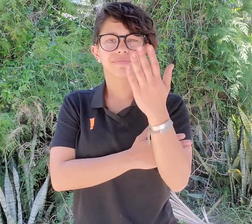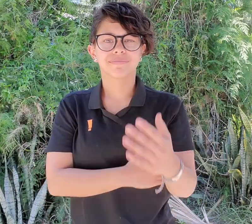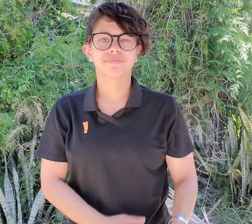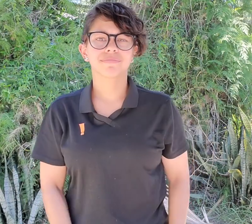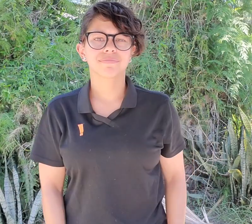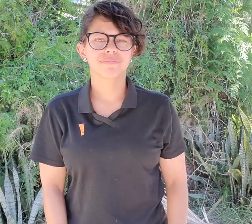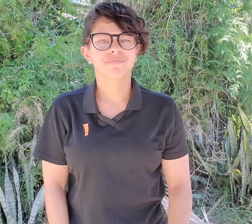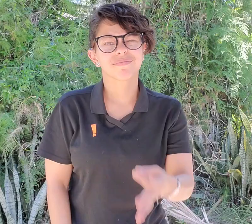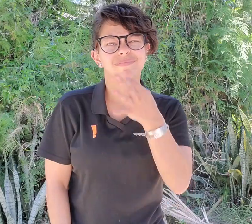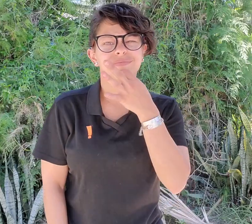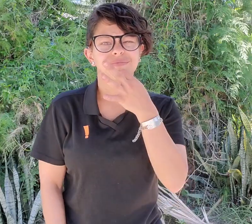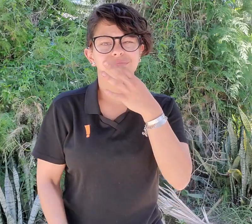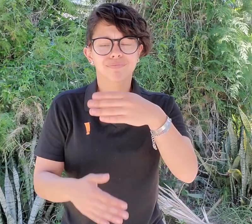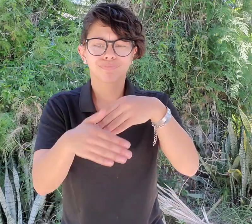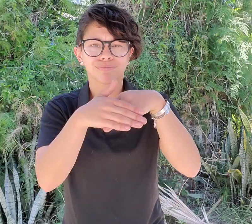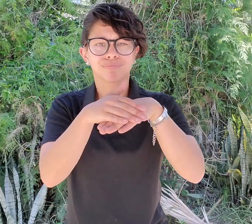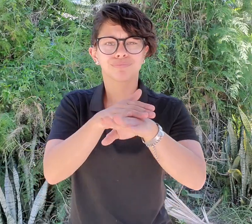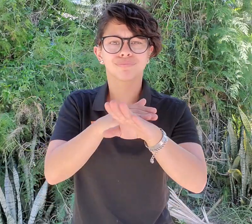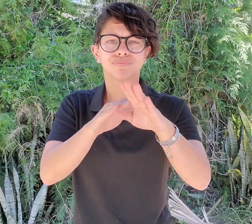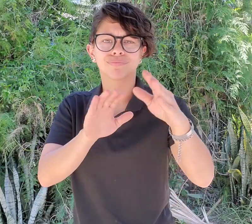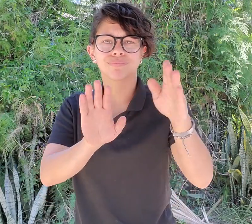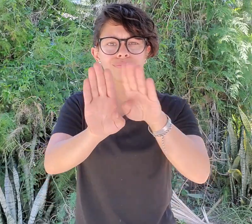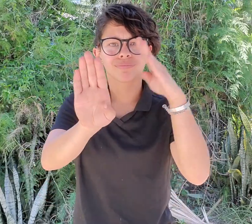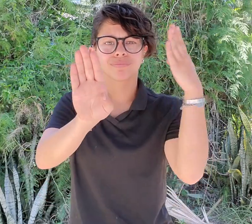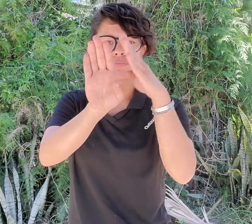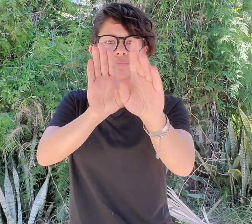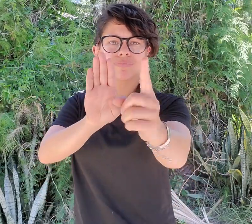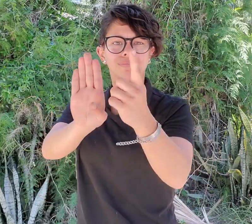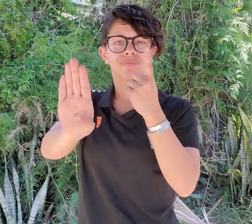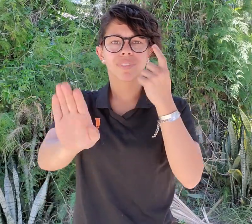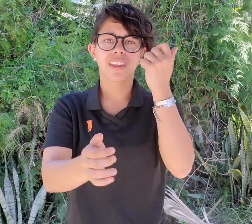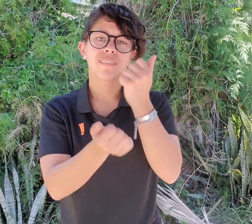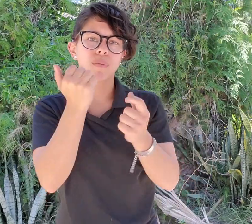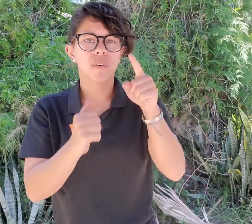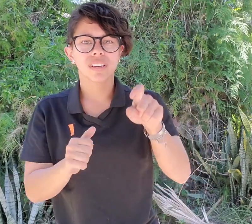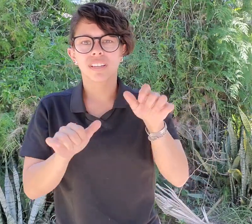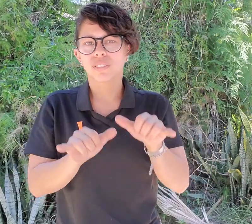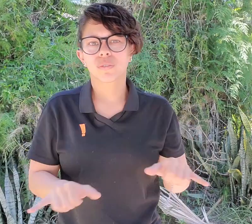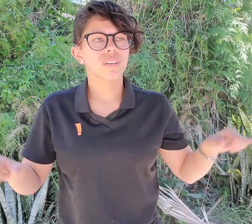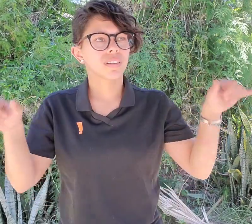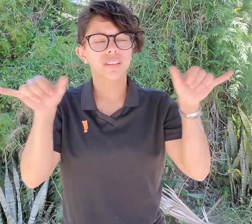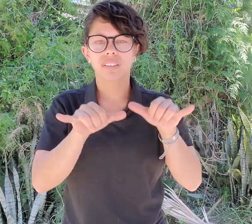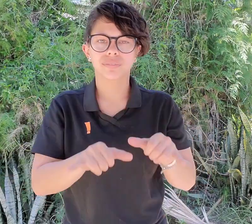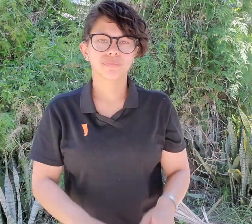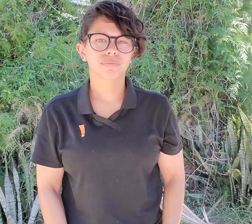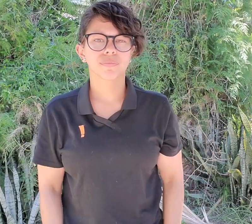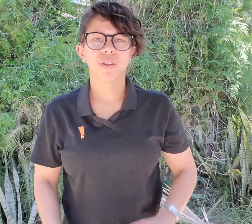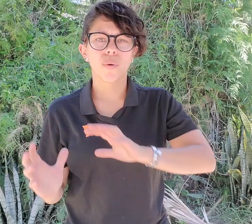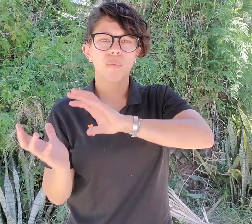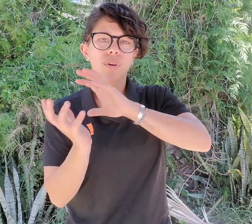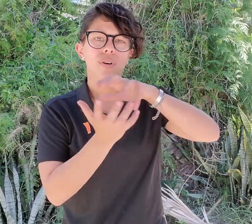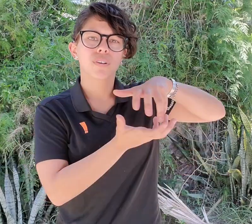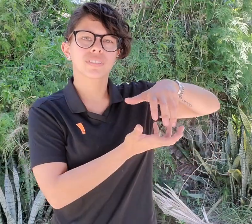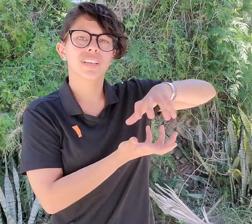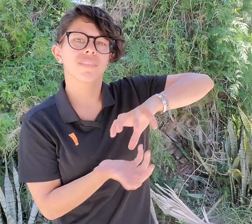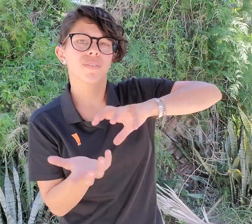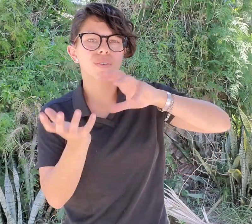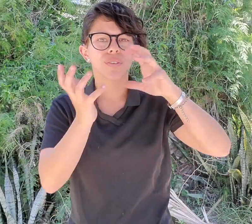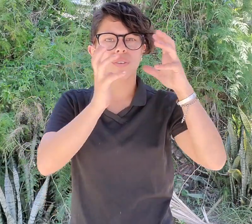6 in the morning, as soon as you walk through that door, everyone needs you again. The world's out of